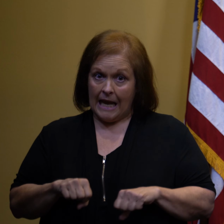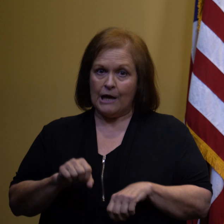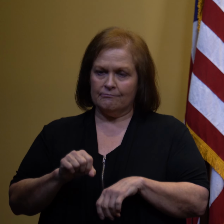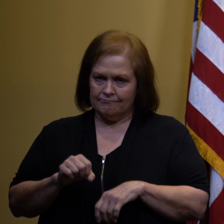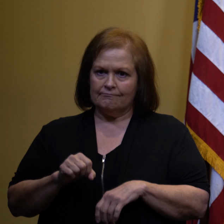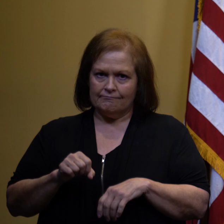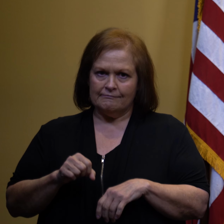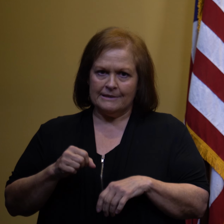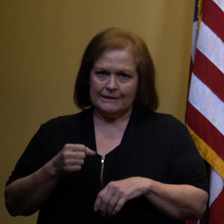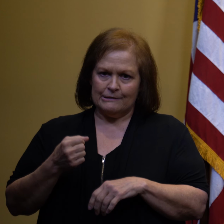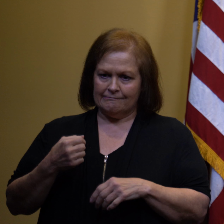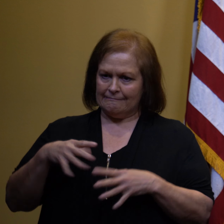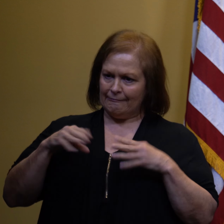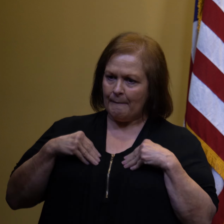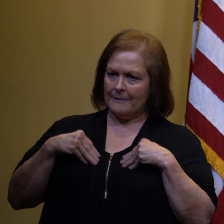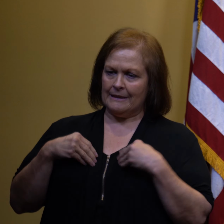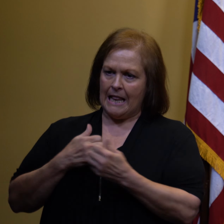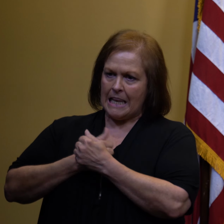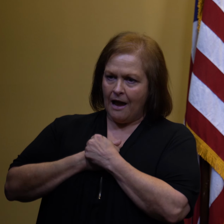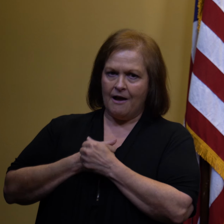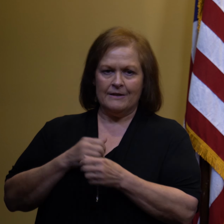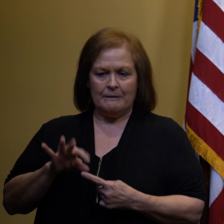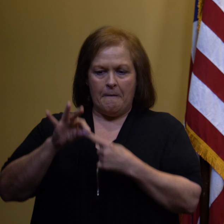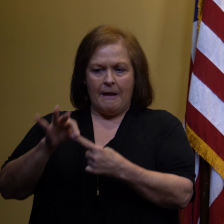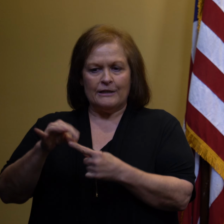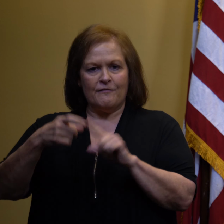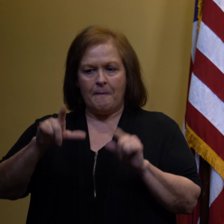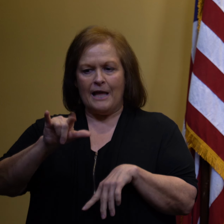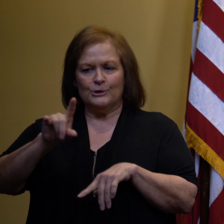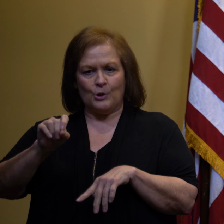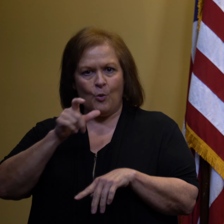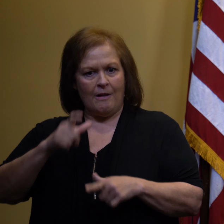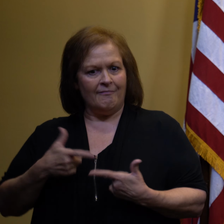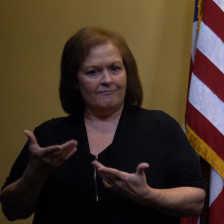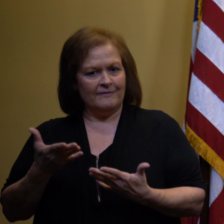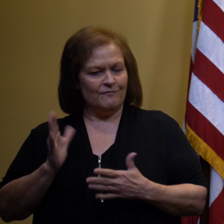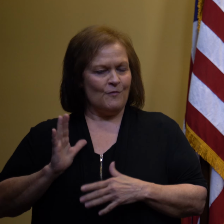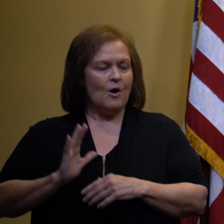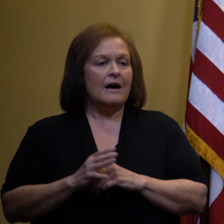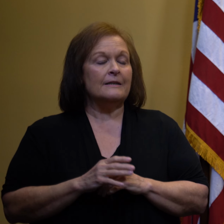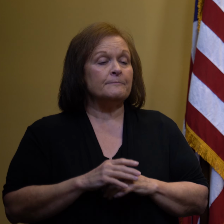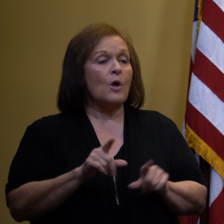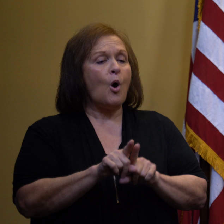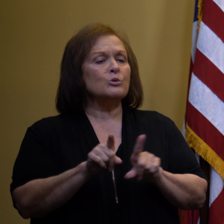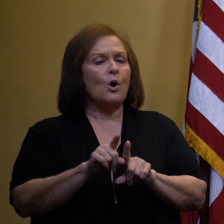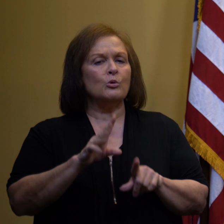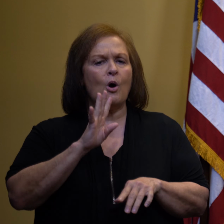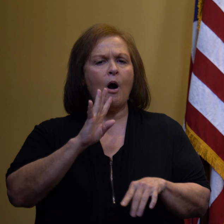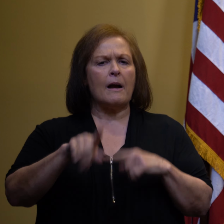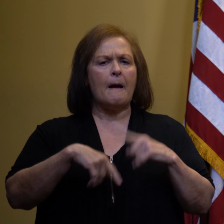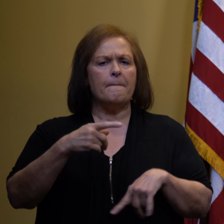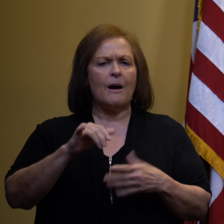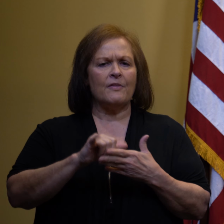love, and especially from one of our own. And so I'm looking forward to that. I'm also looking forward to this crawfish